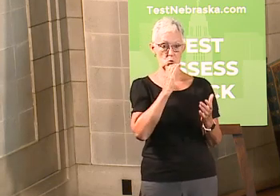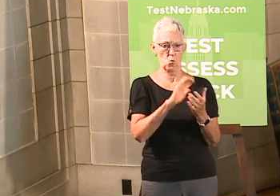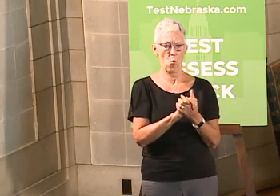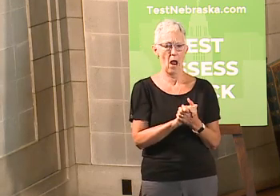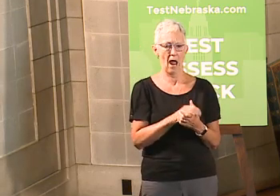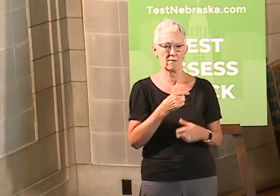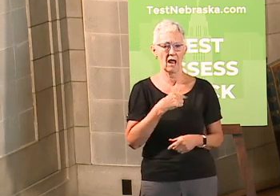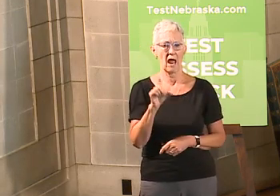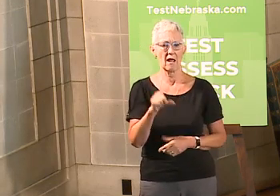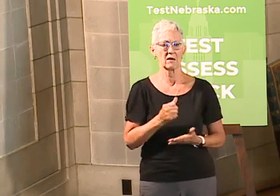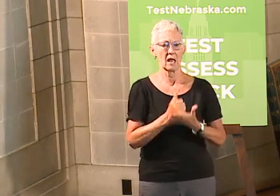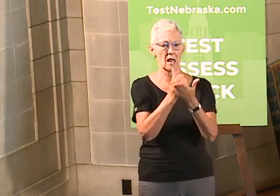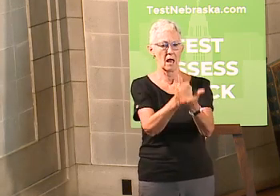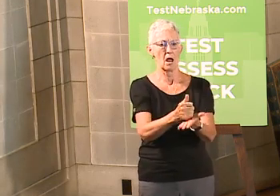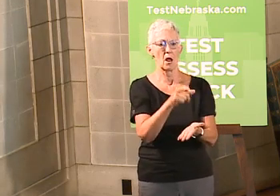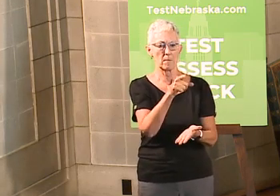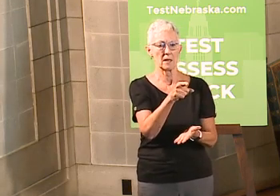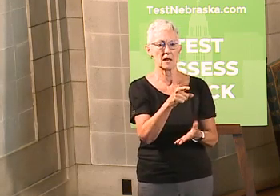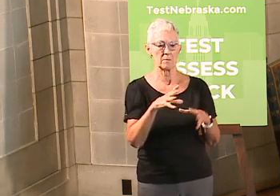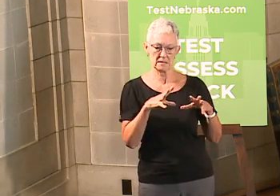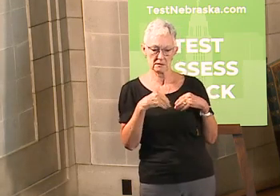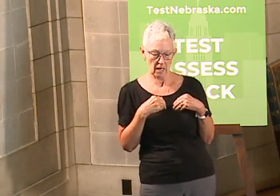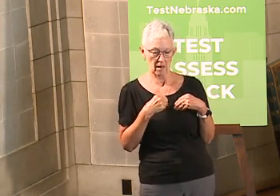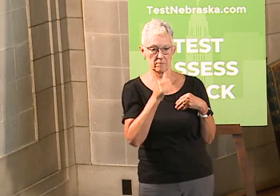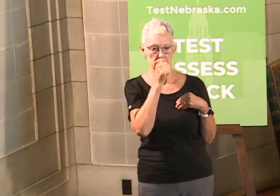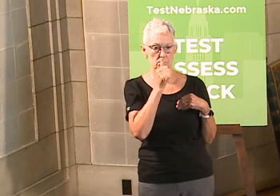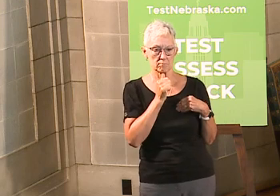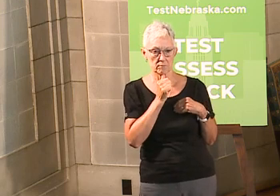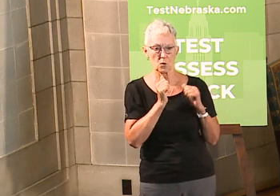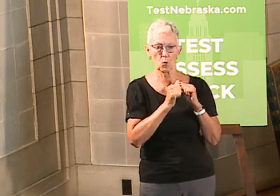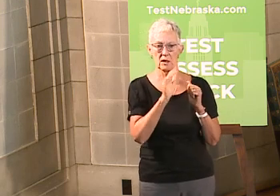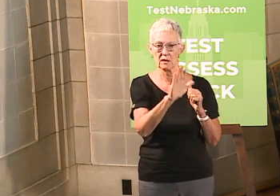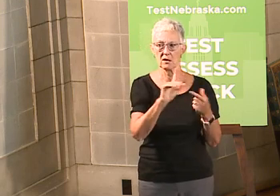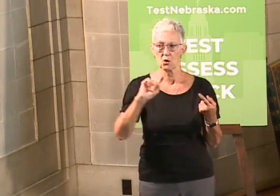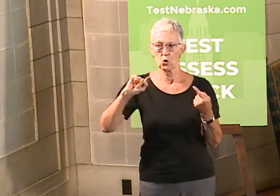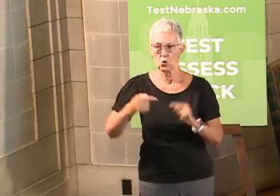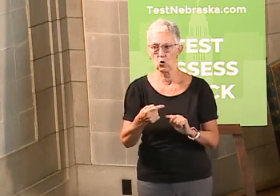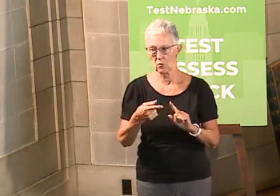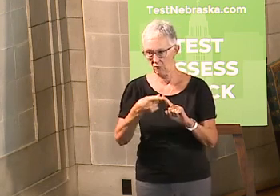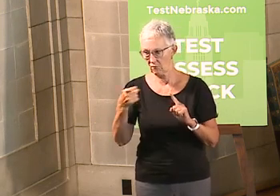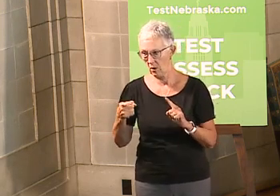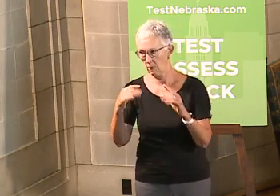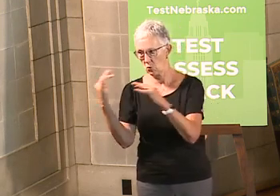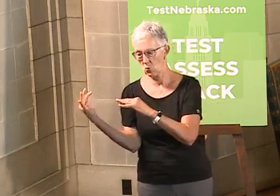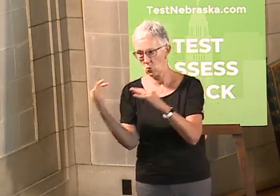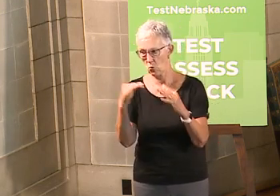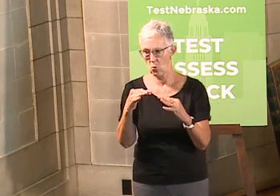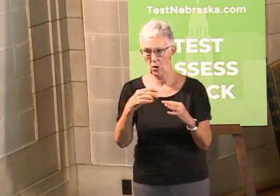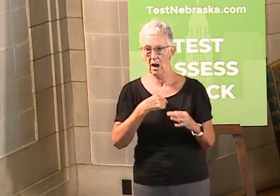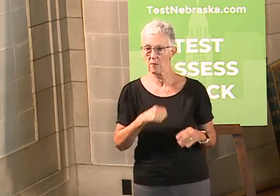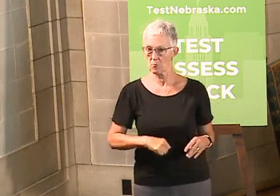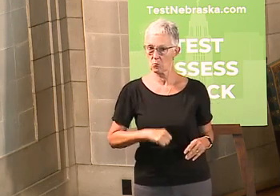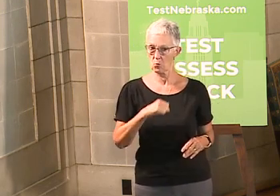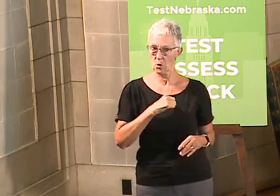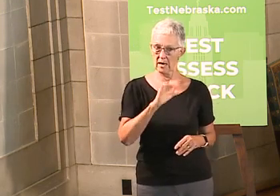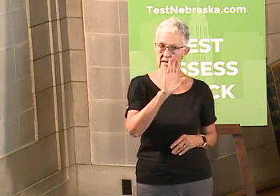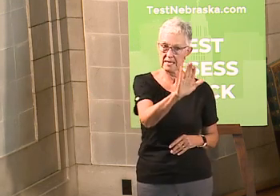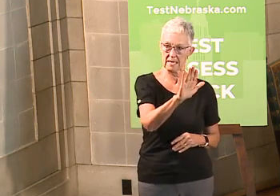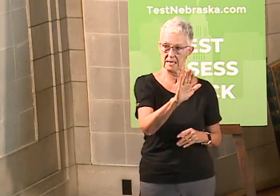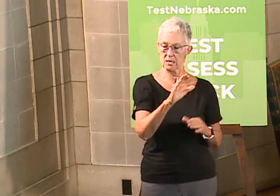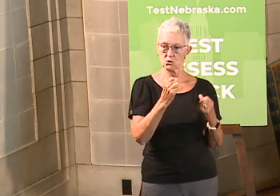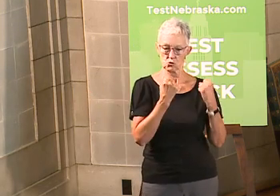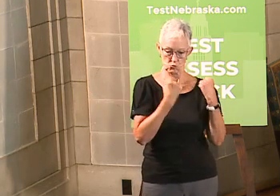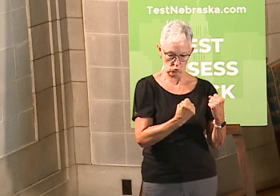the everlasting wounds of war and to advocate for his care. I'm incredibly proud of his never-ending strength,